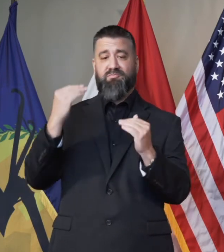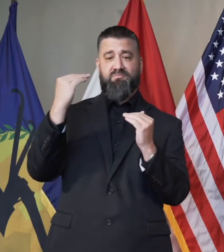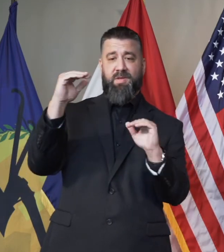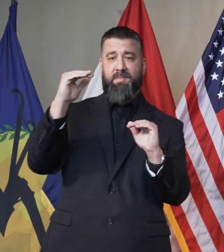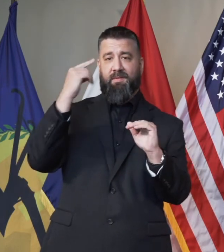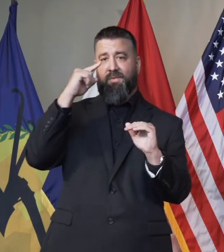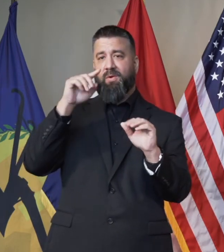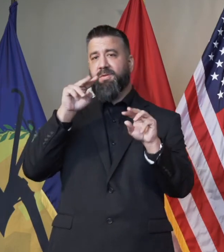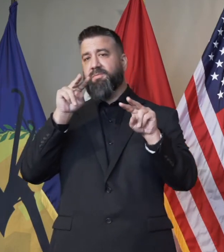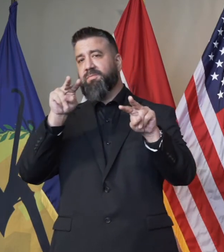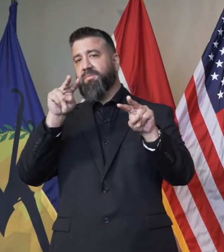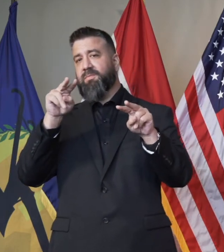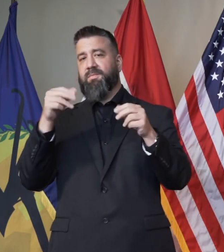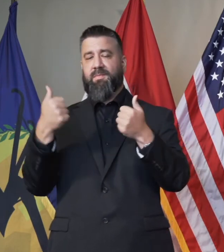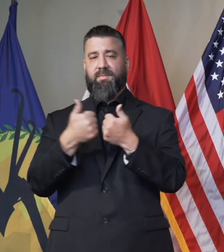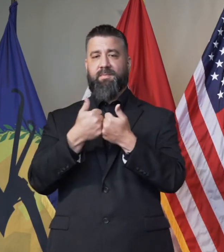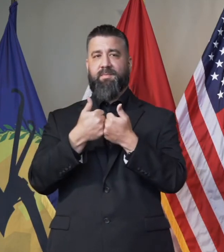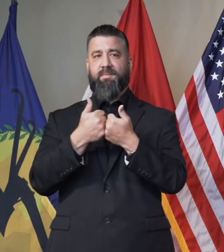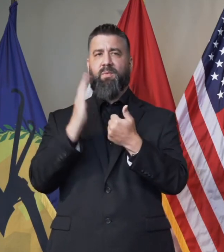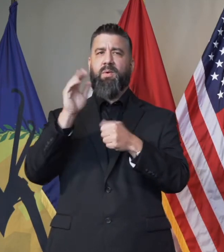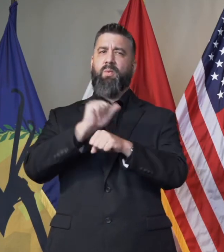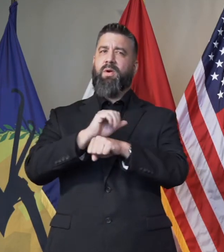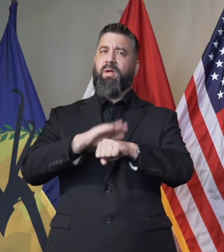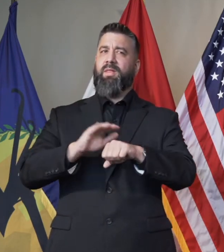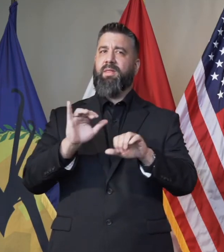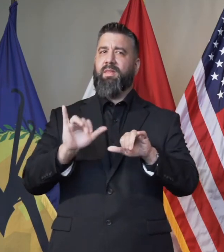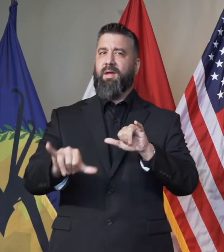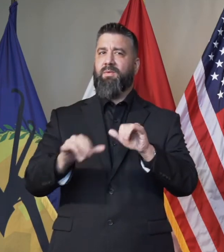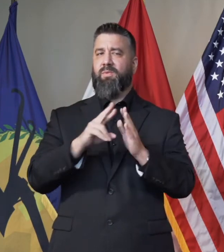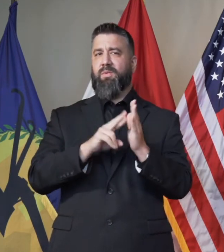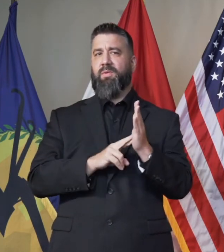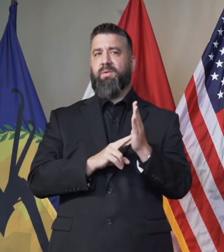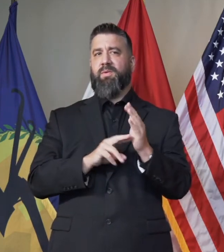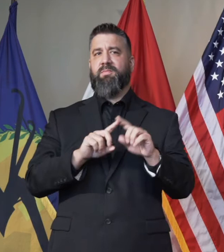we'll work on those. But again,